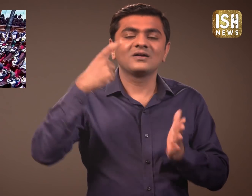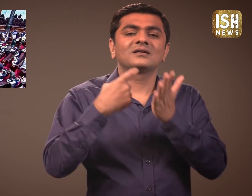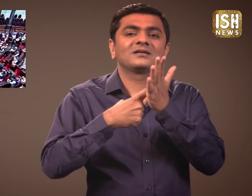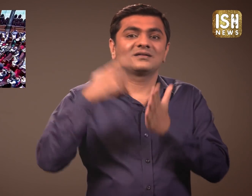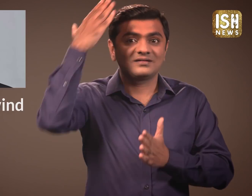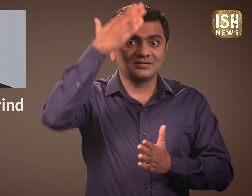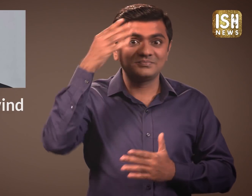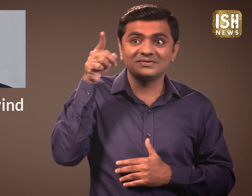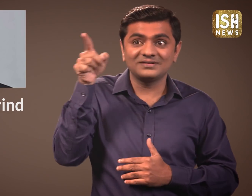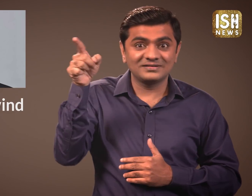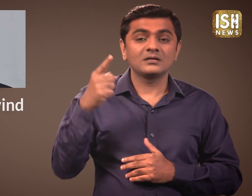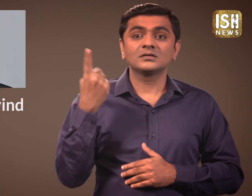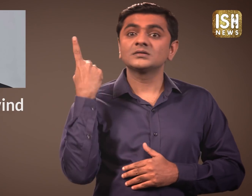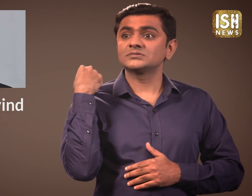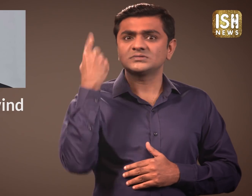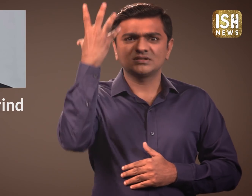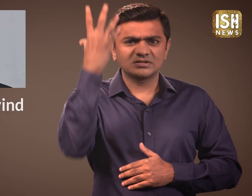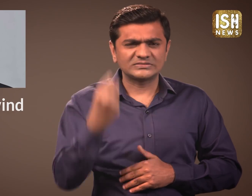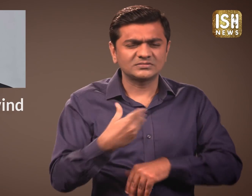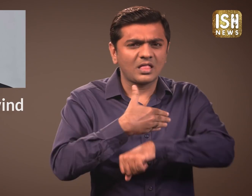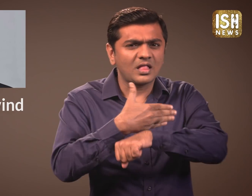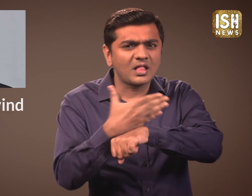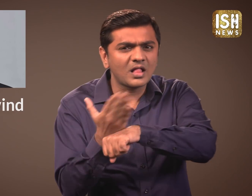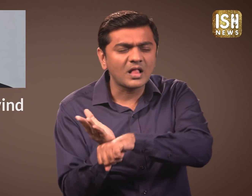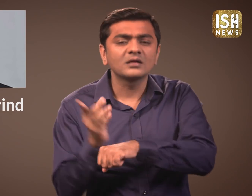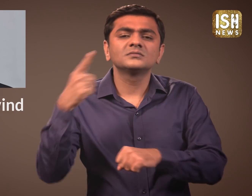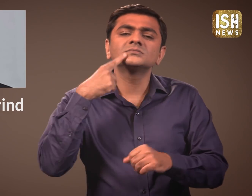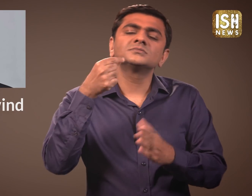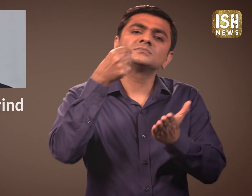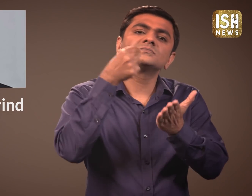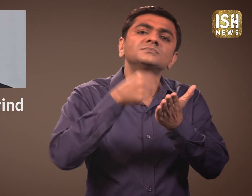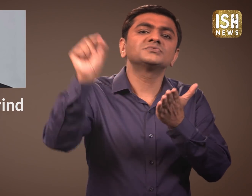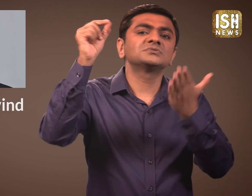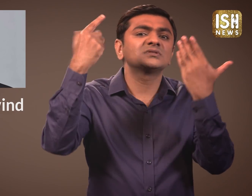and so did President Ram Nath Kovind late last night.